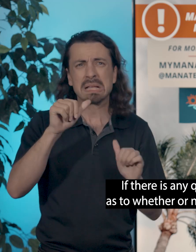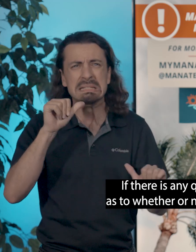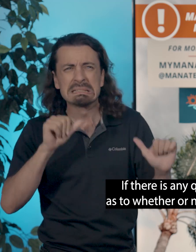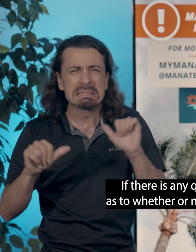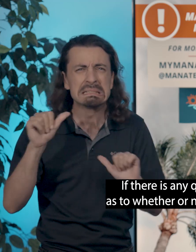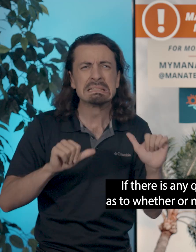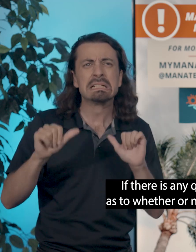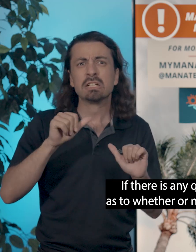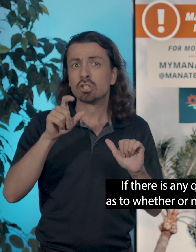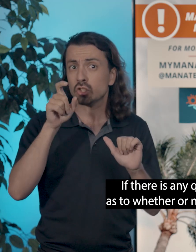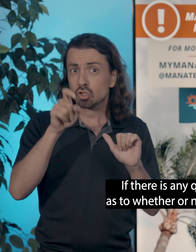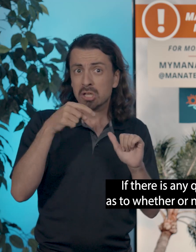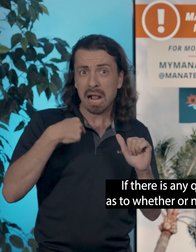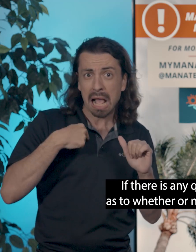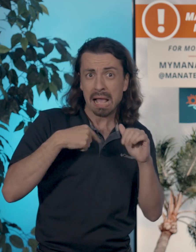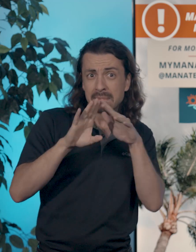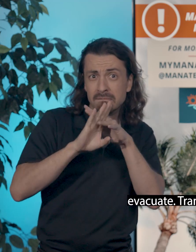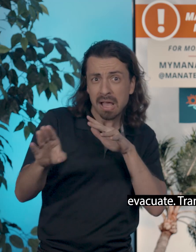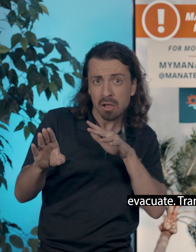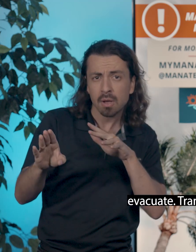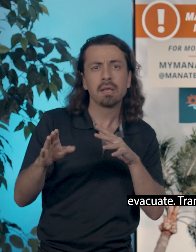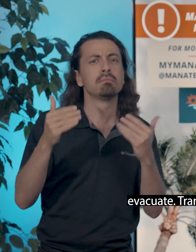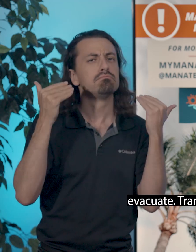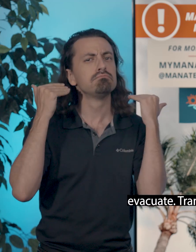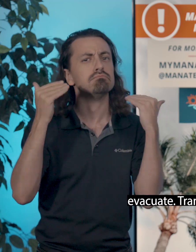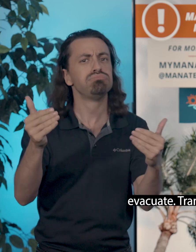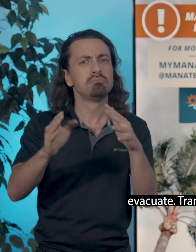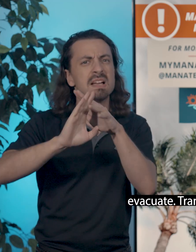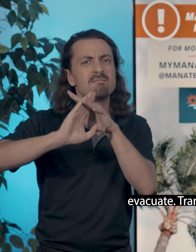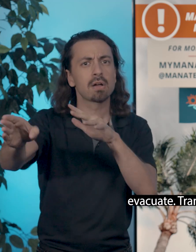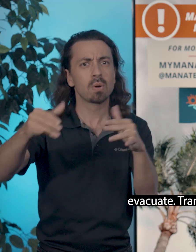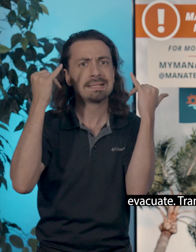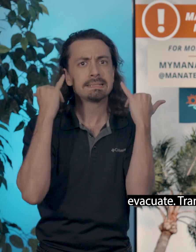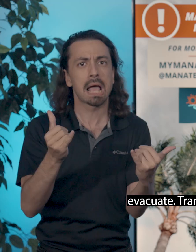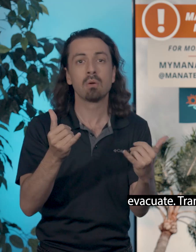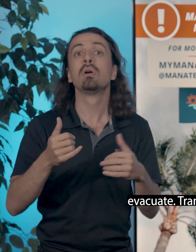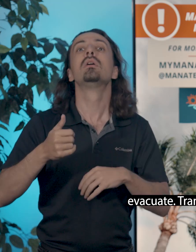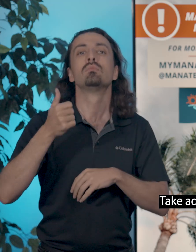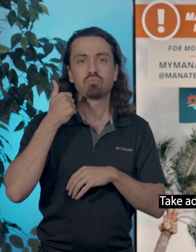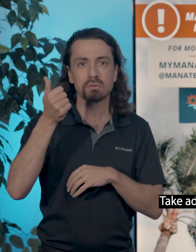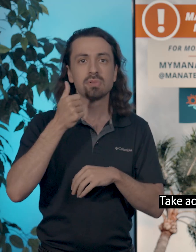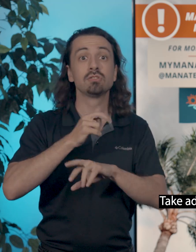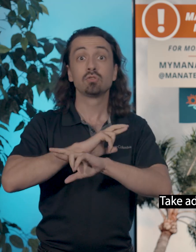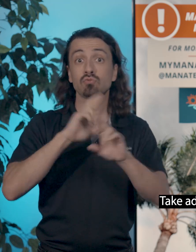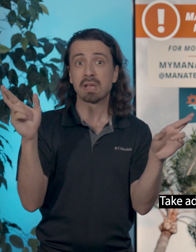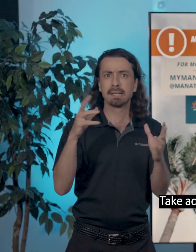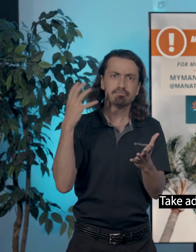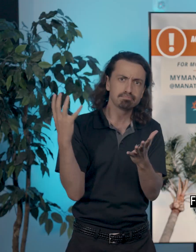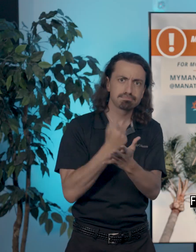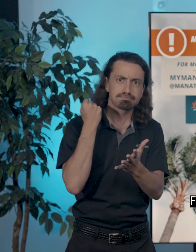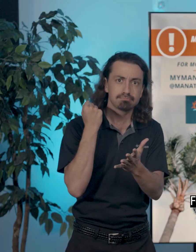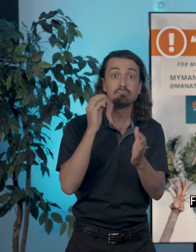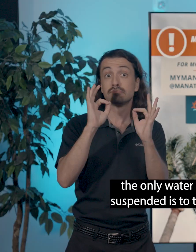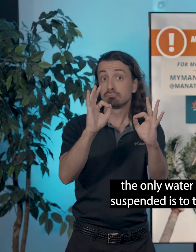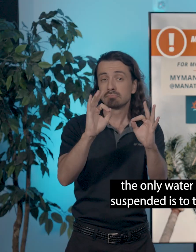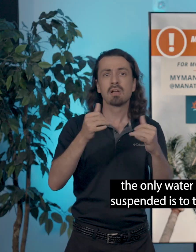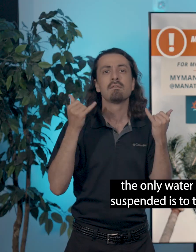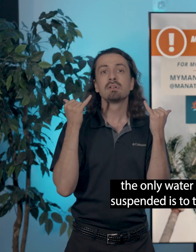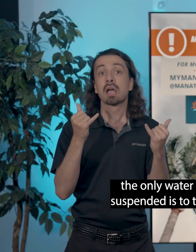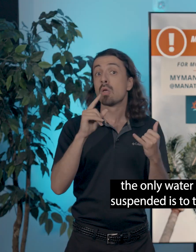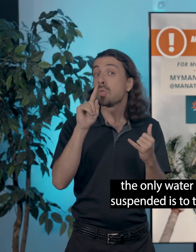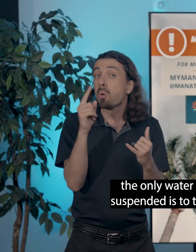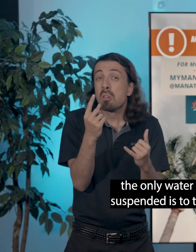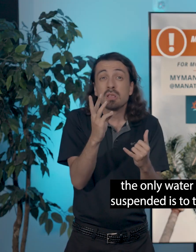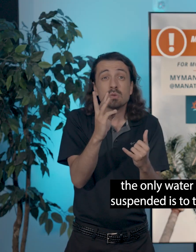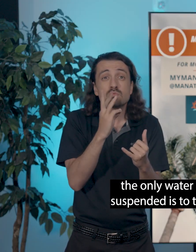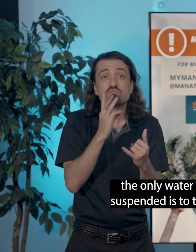mind as to whether or not you should evacuate, evacuate. Transit is available now. Take advantage of it. For now, the only